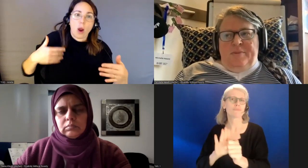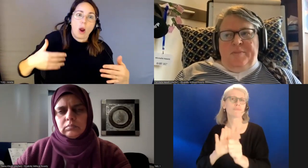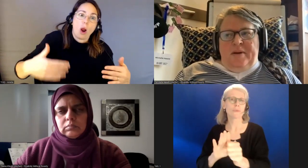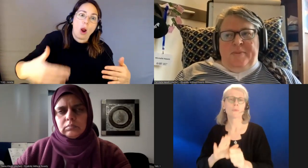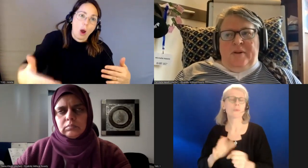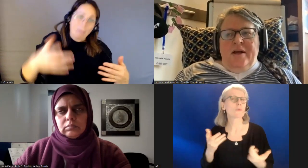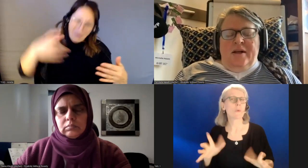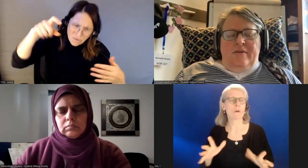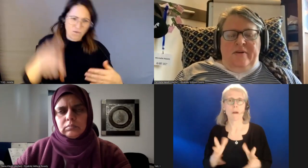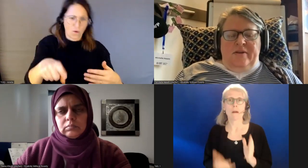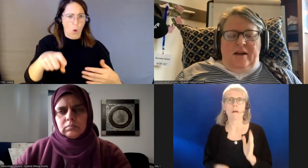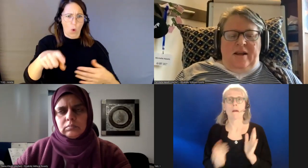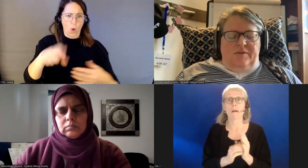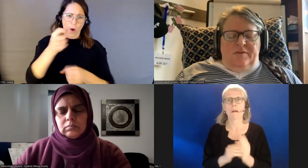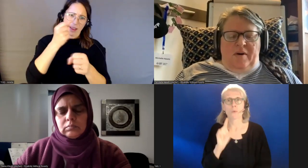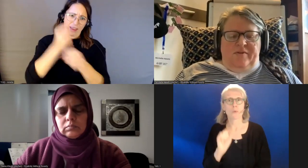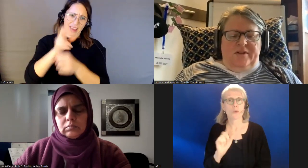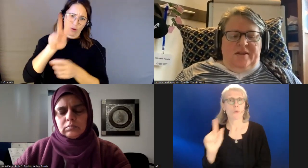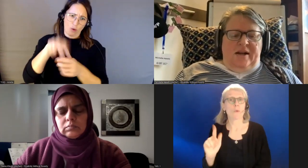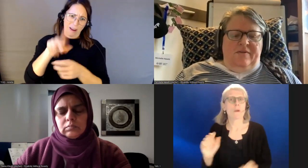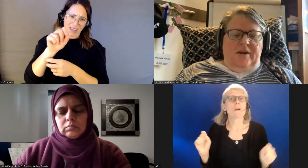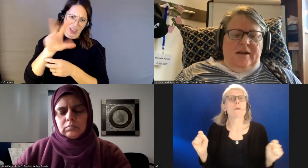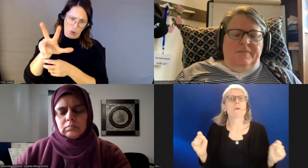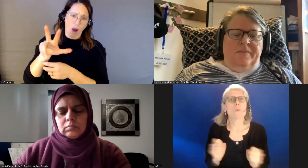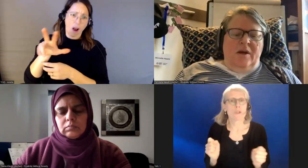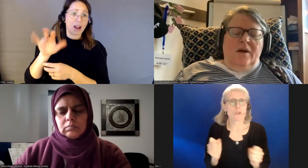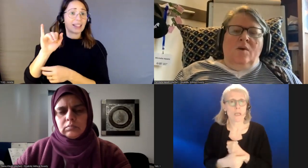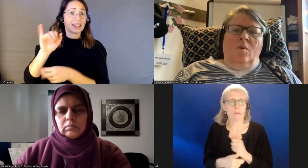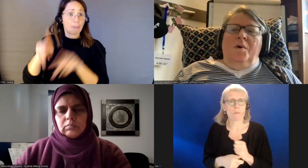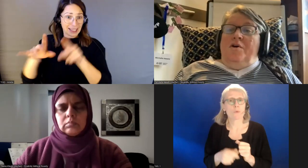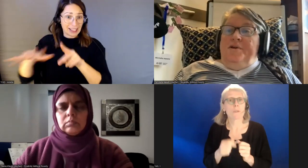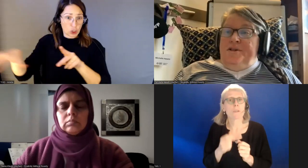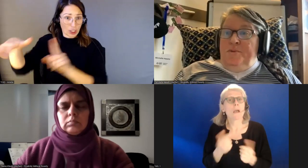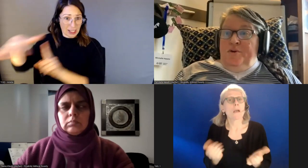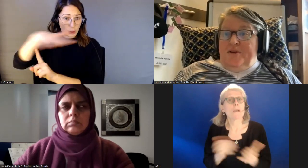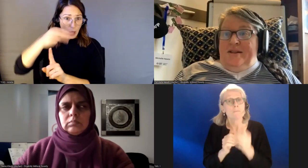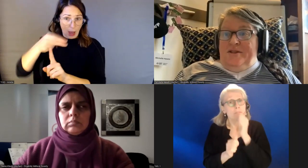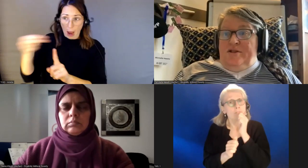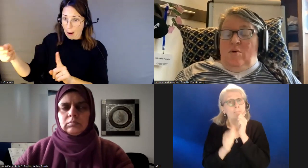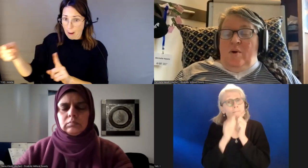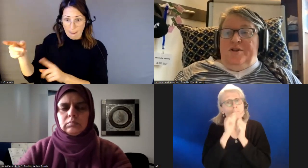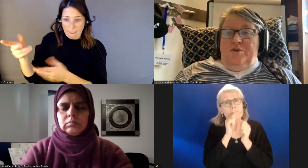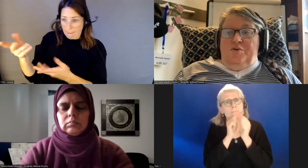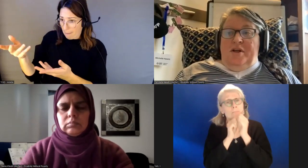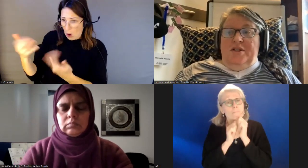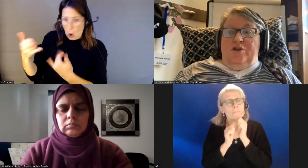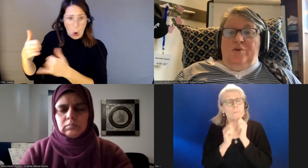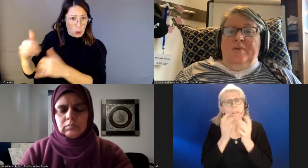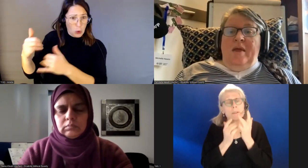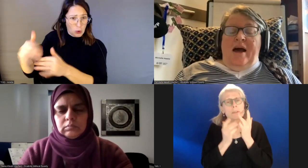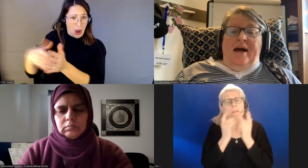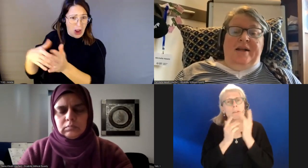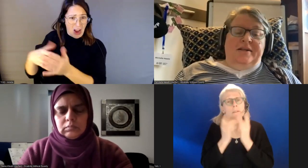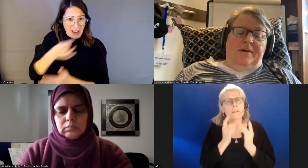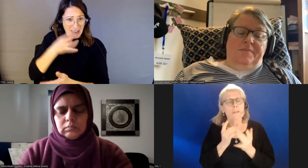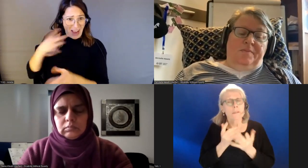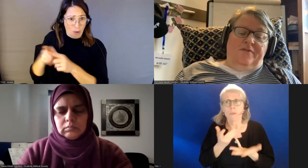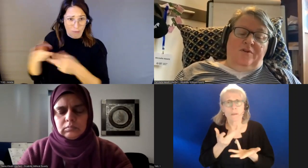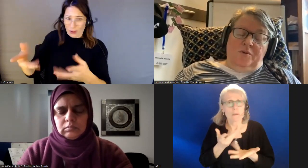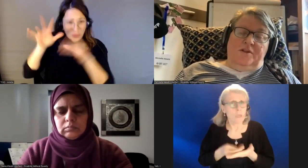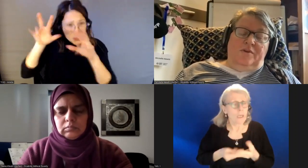with disabled people living in the levels of poverty they're living in. We're going to move to answer some questions really soon.